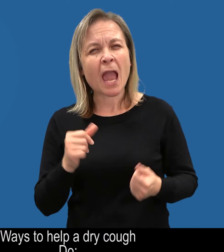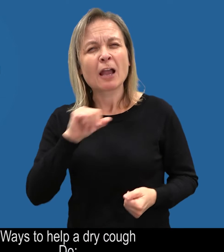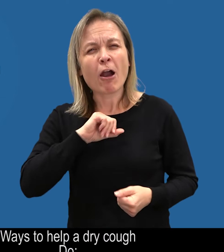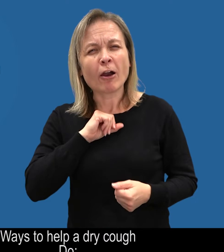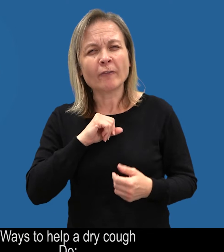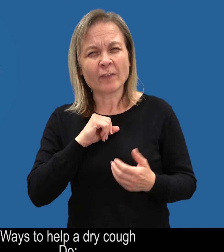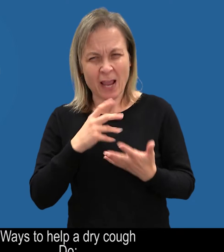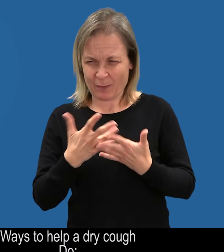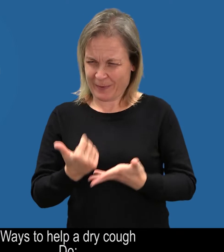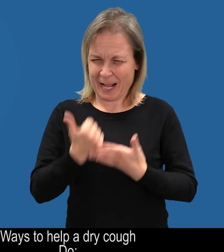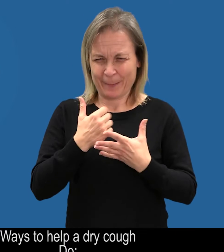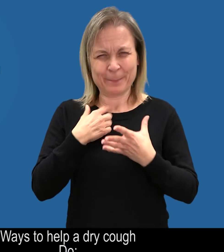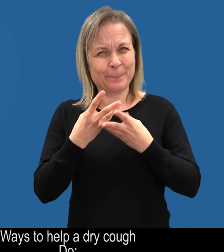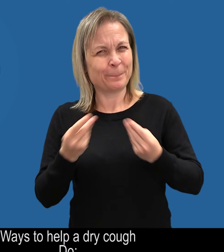Ways to help a dry cough.